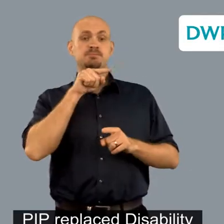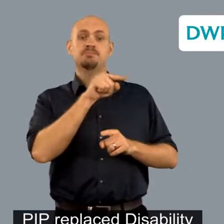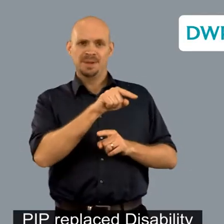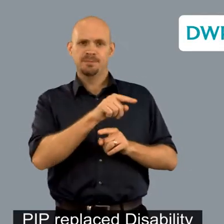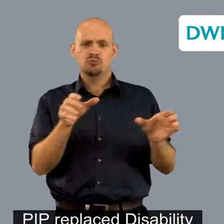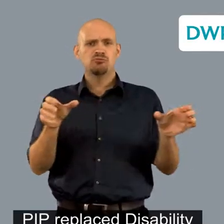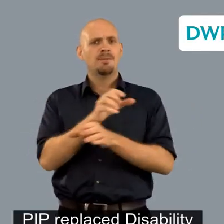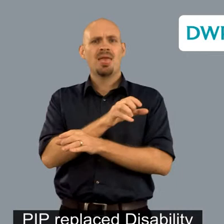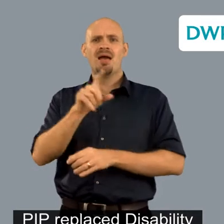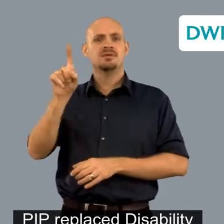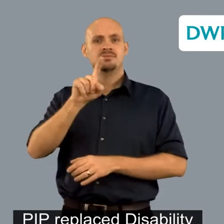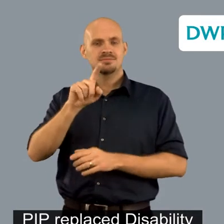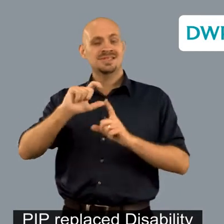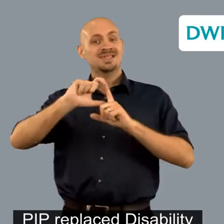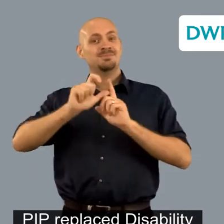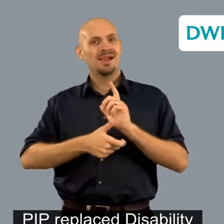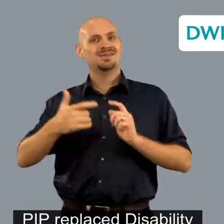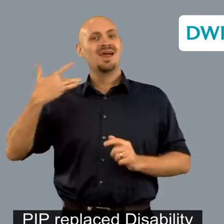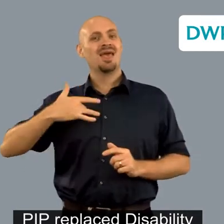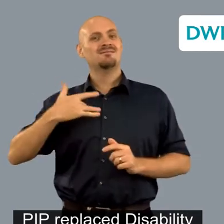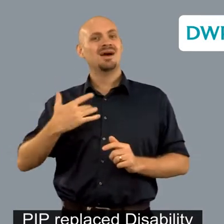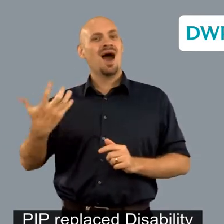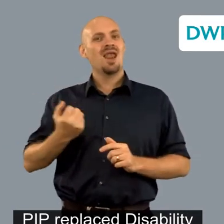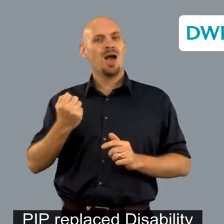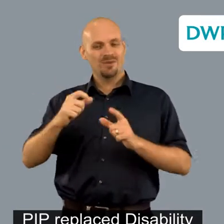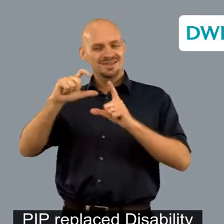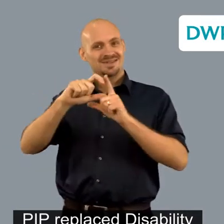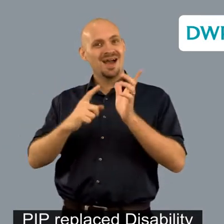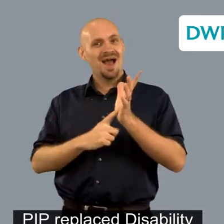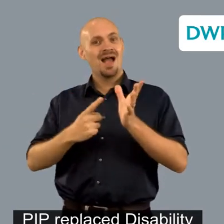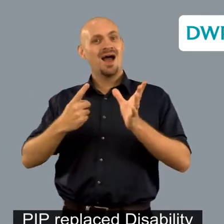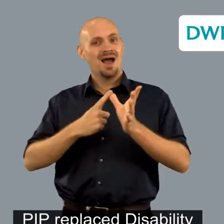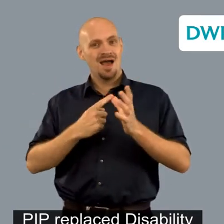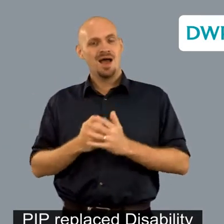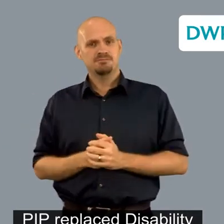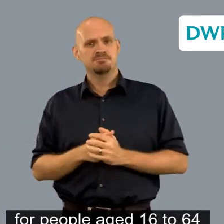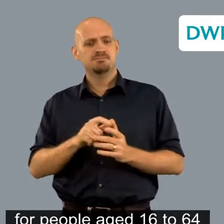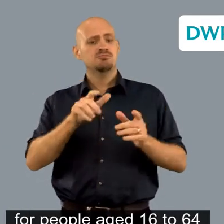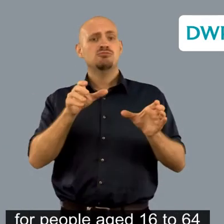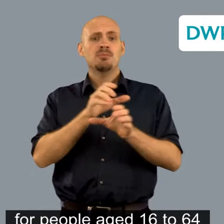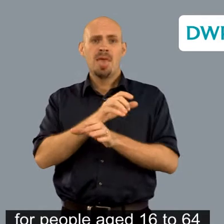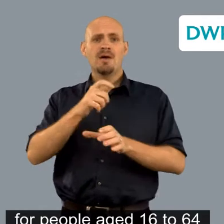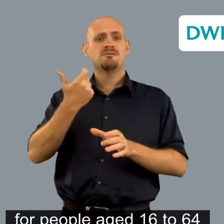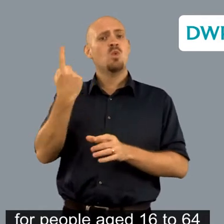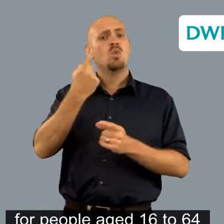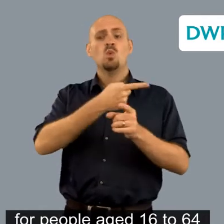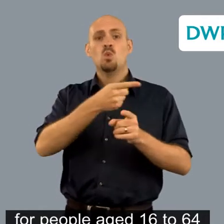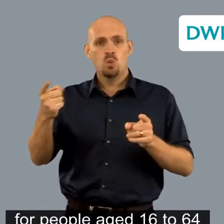PIP replaced Disability Living Allowance, DLA, for people aged 16